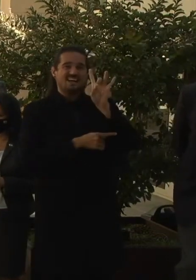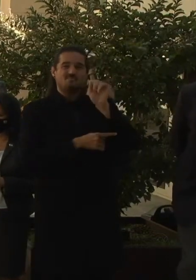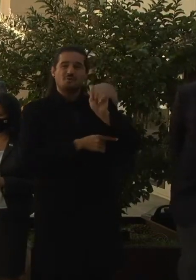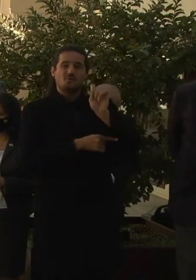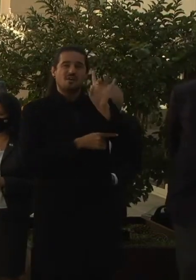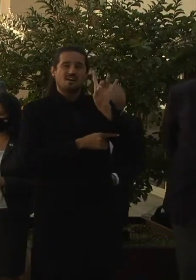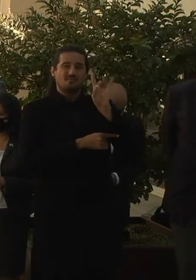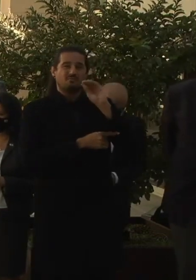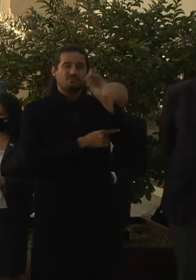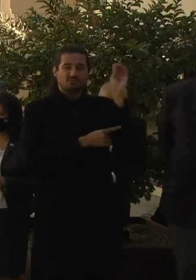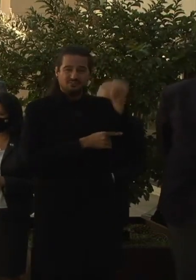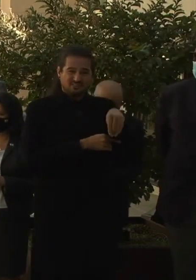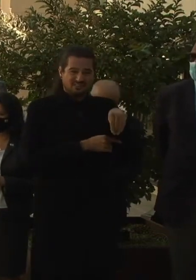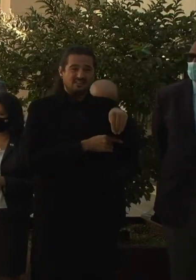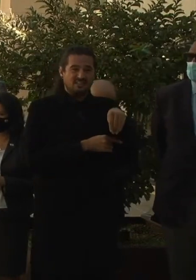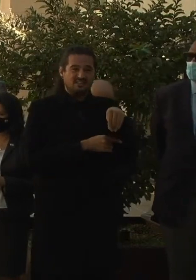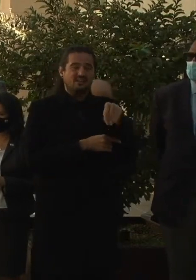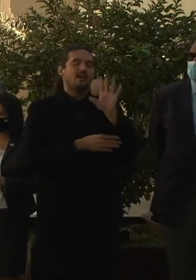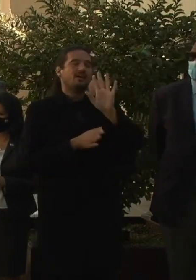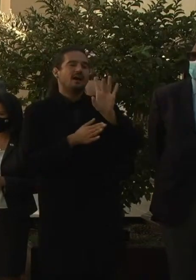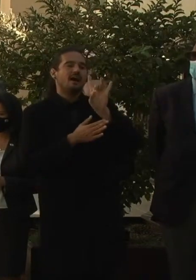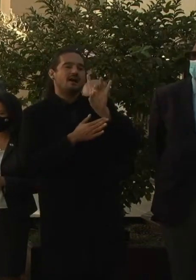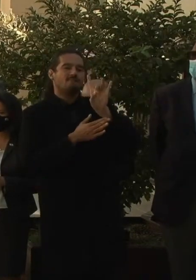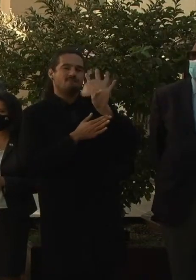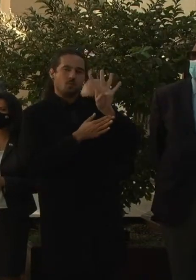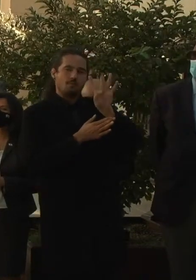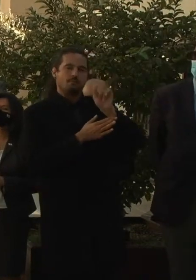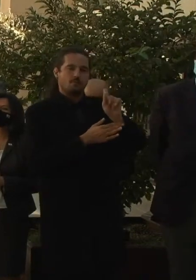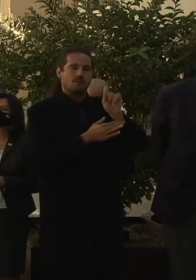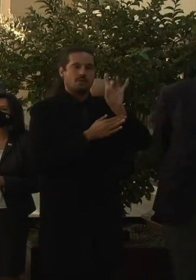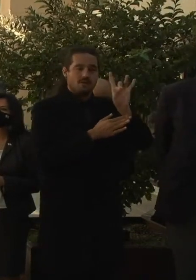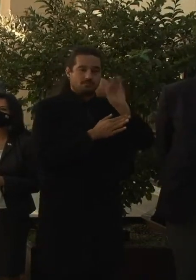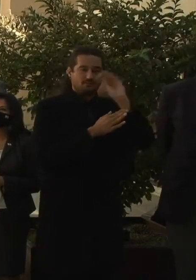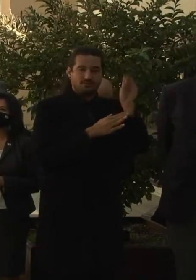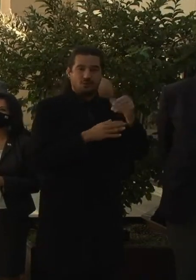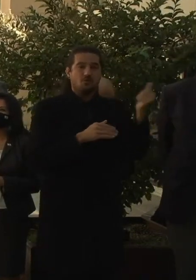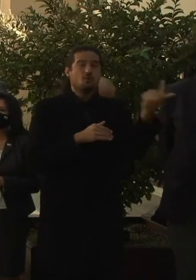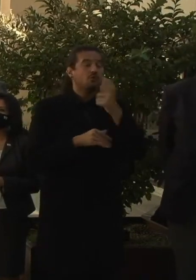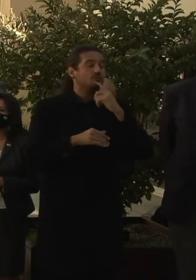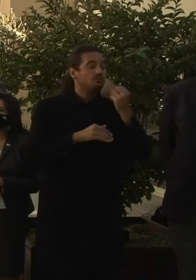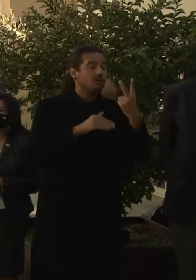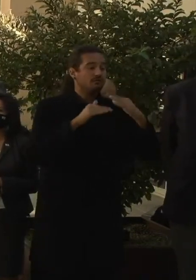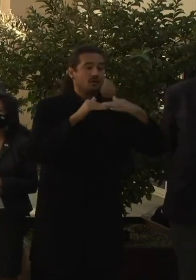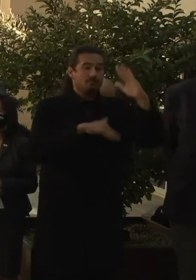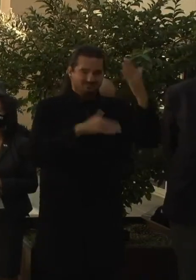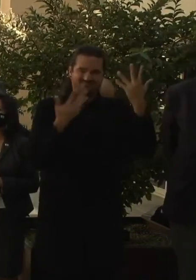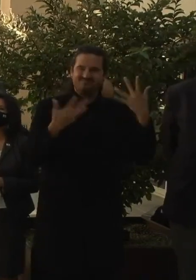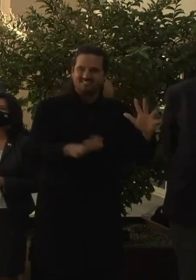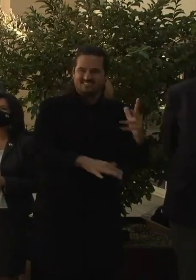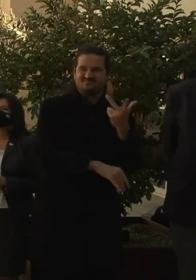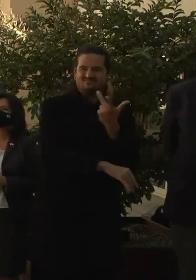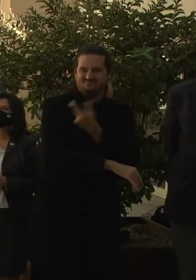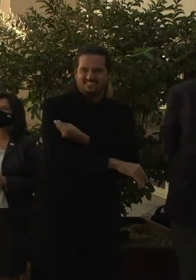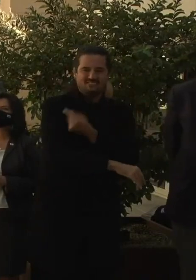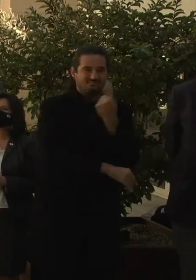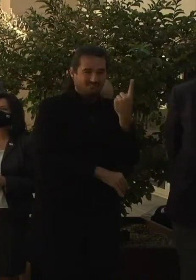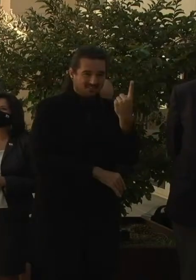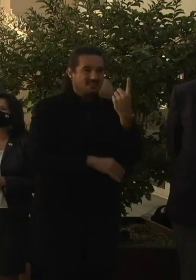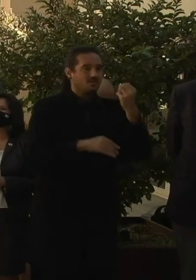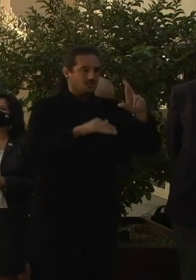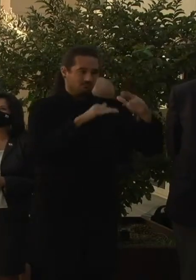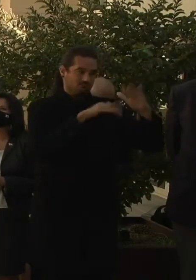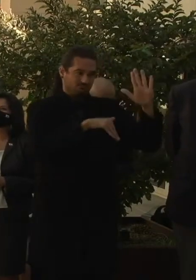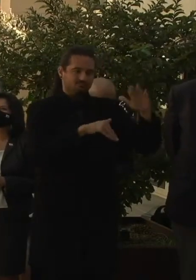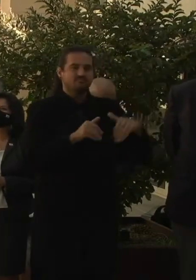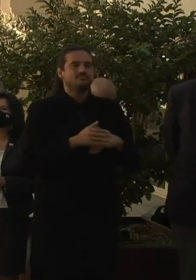eligible Californians, 12 and over, have received at least one dose. That's impressive, though we have more work to do. And I think it's important